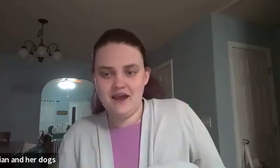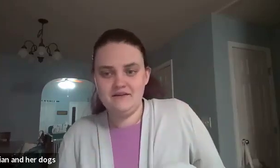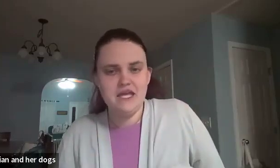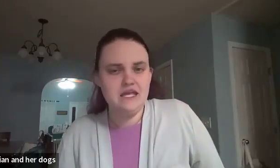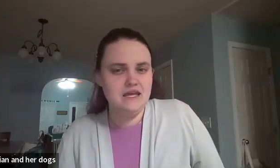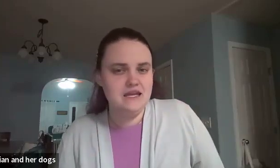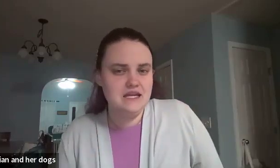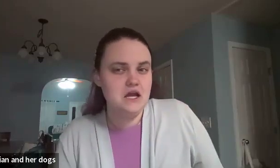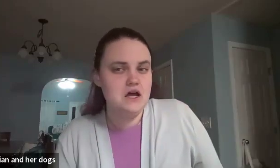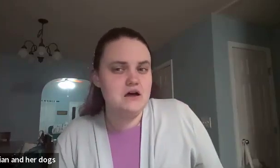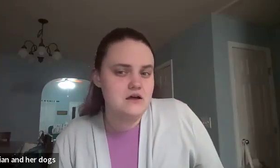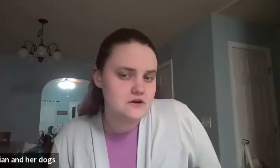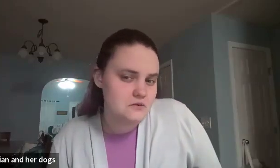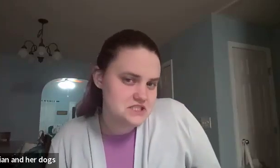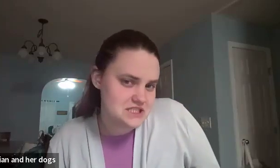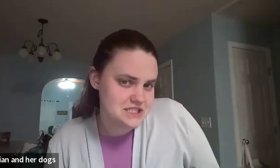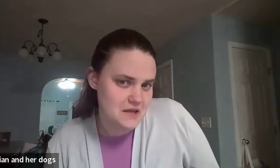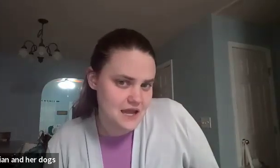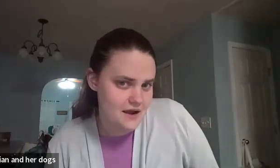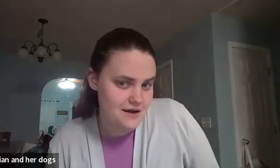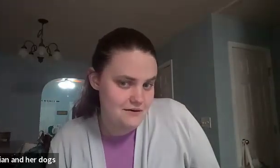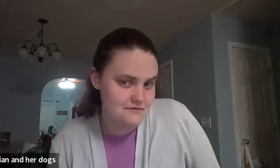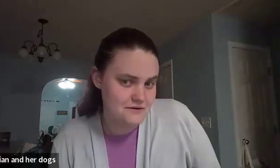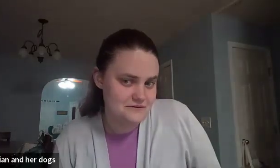yeah. Any other questions you may have?